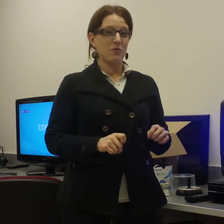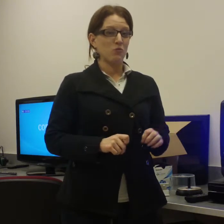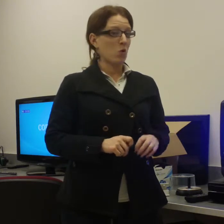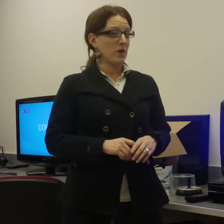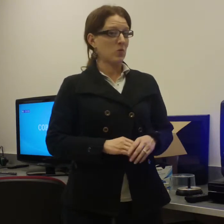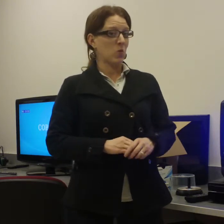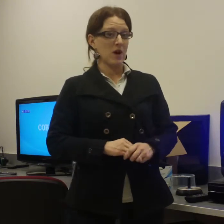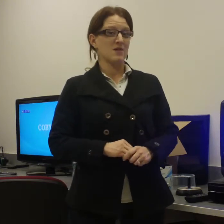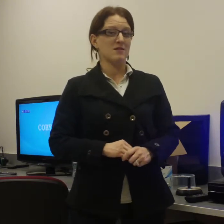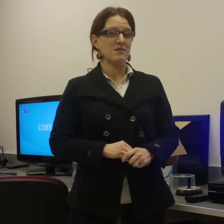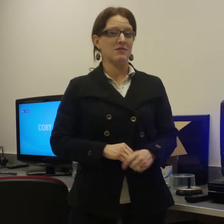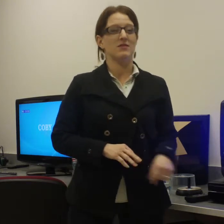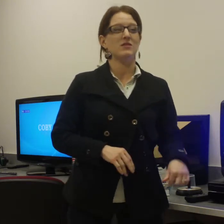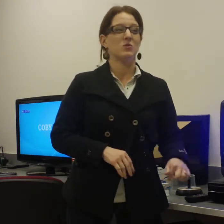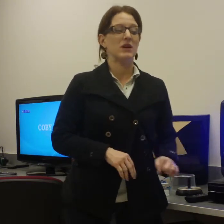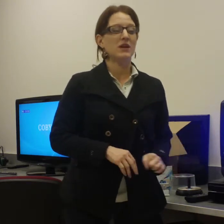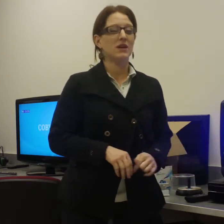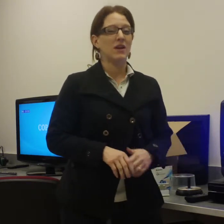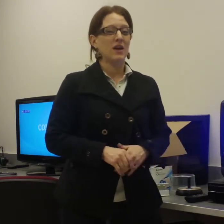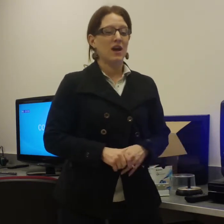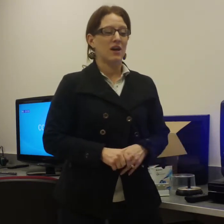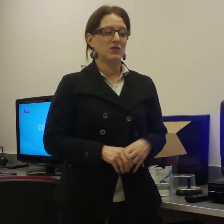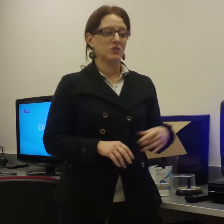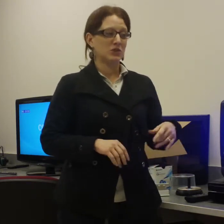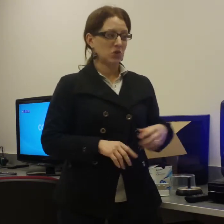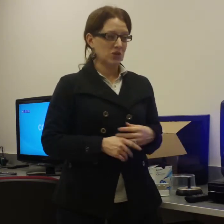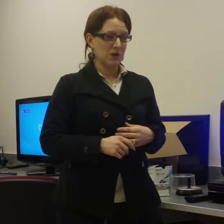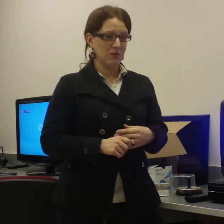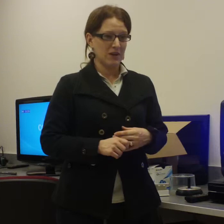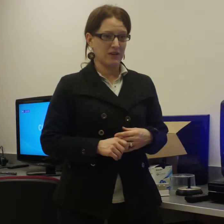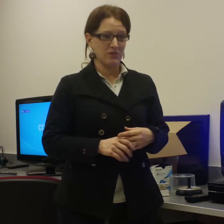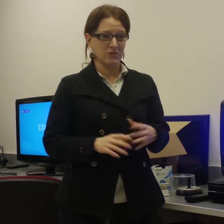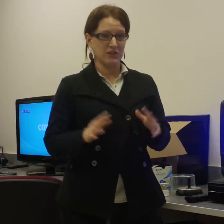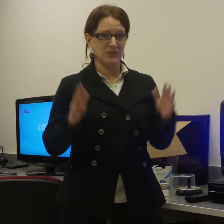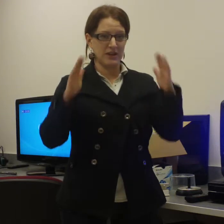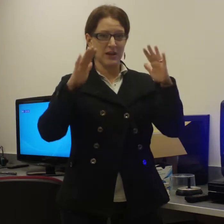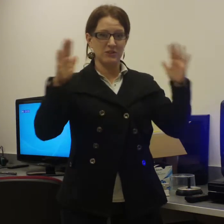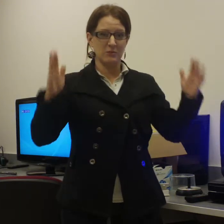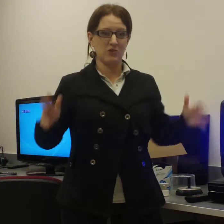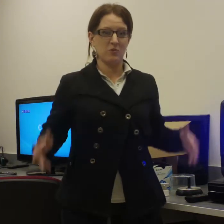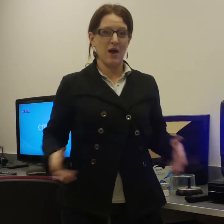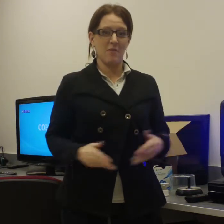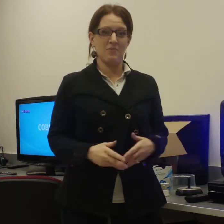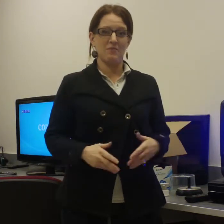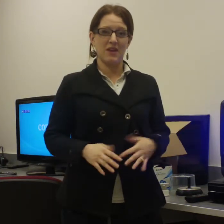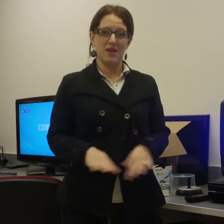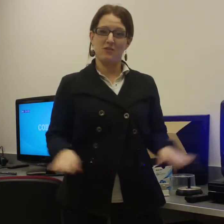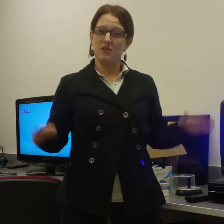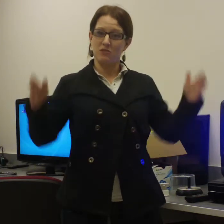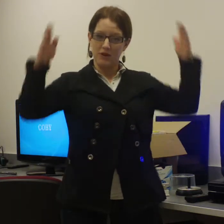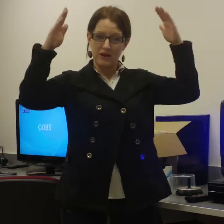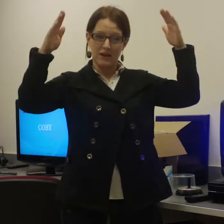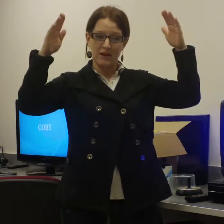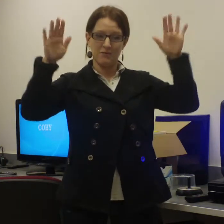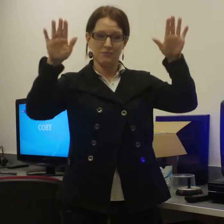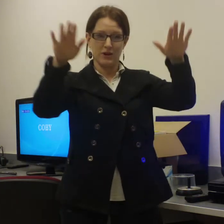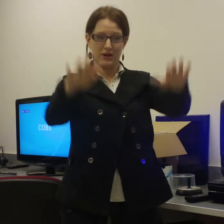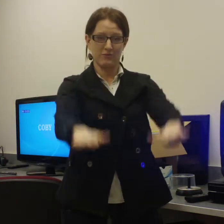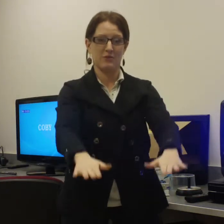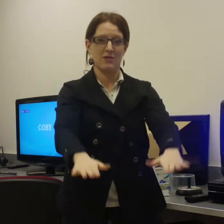from Roman 1 this week. So discourse mapping is really just setting up a spatial map, making everything 3D, bringing it from down